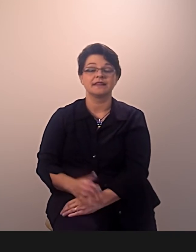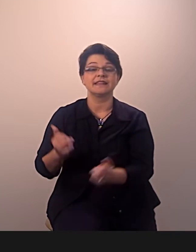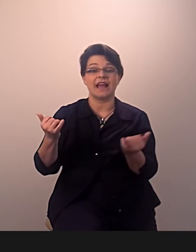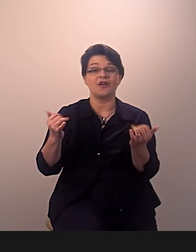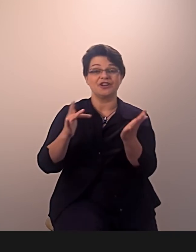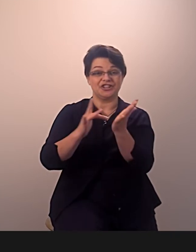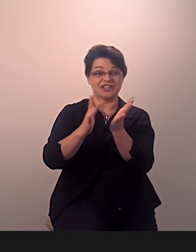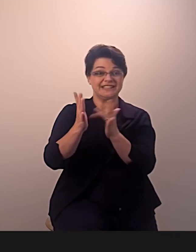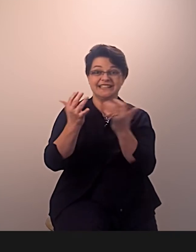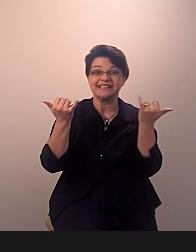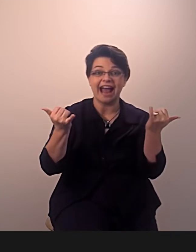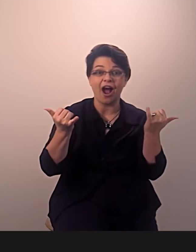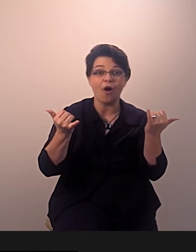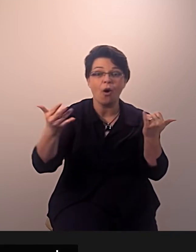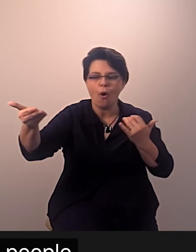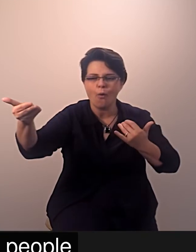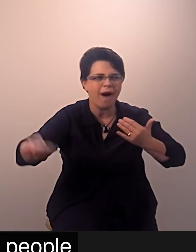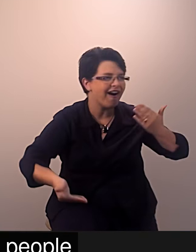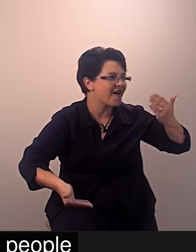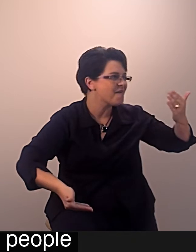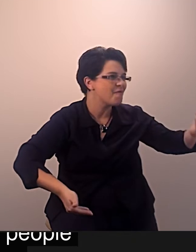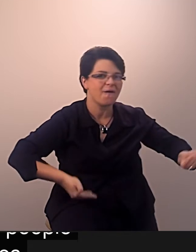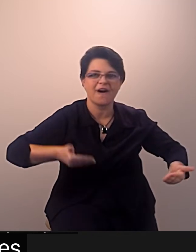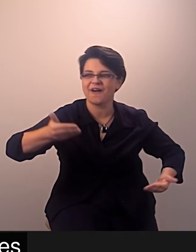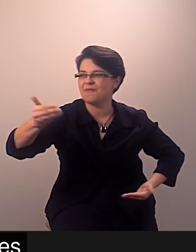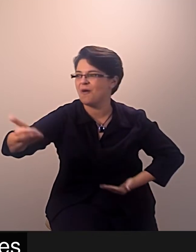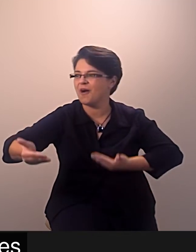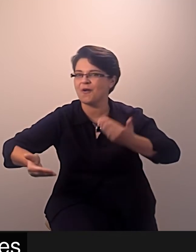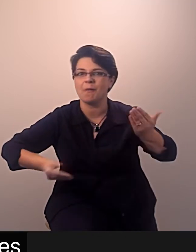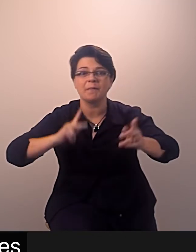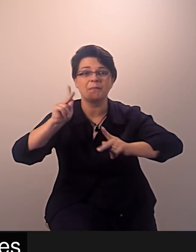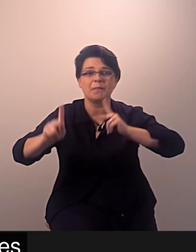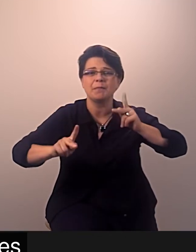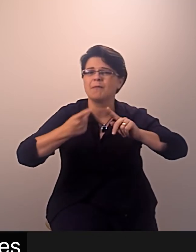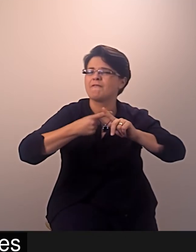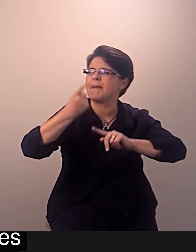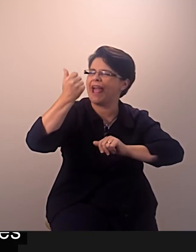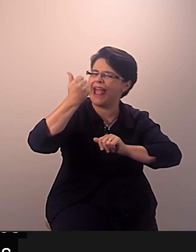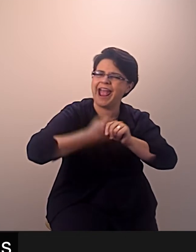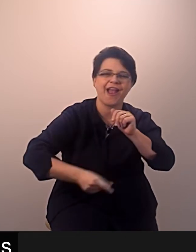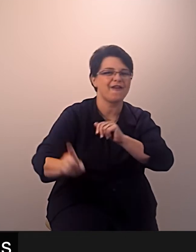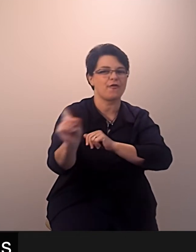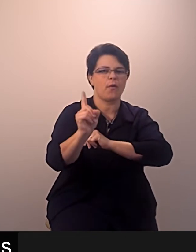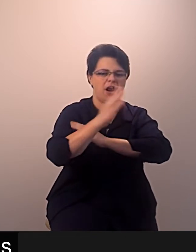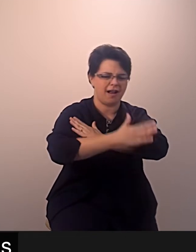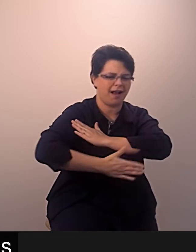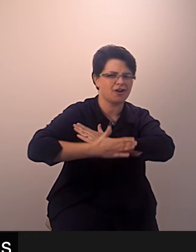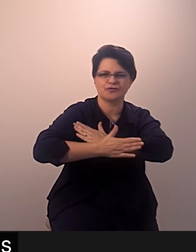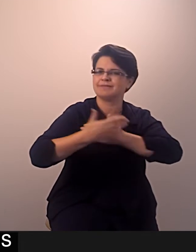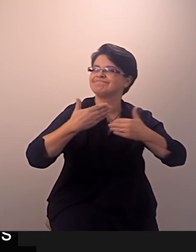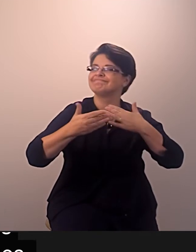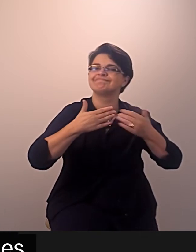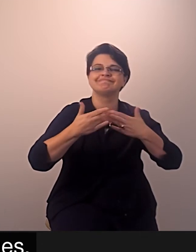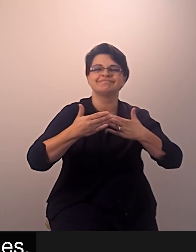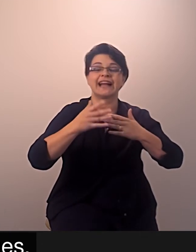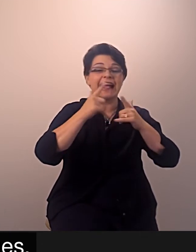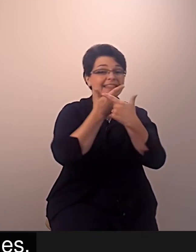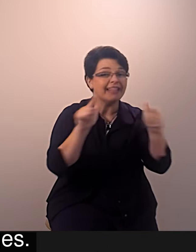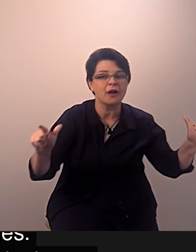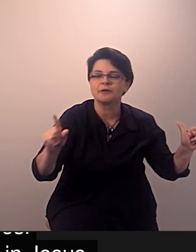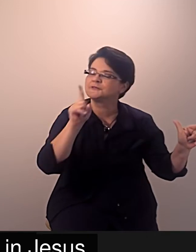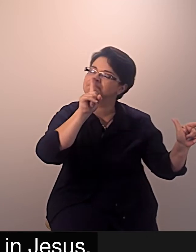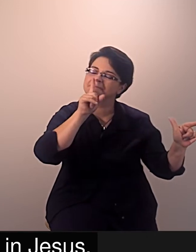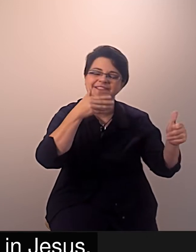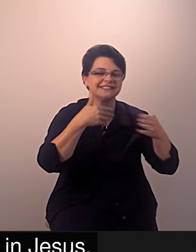Jesus welcomes people from all tribes and nations and languages. When they believe in Jesus, they